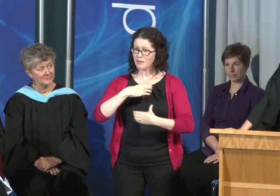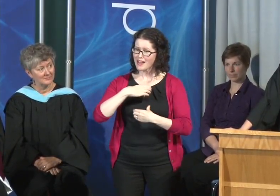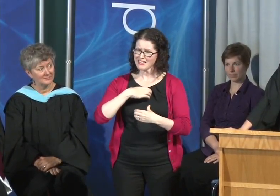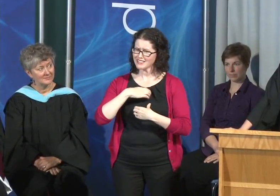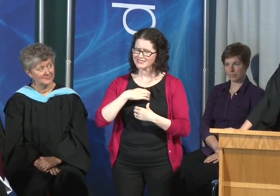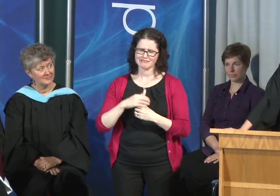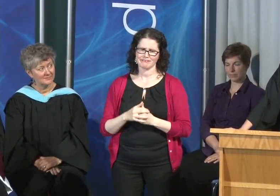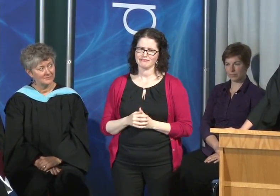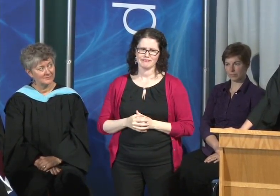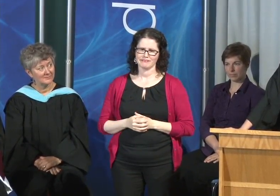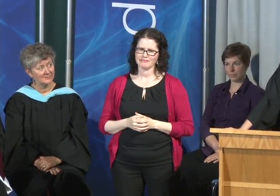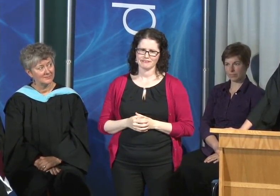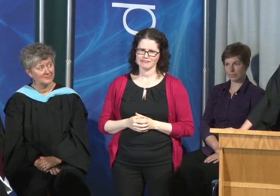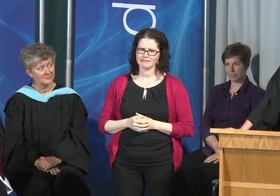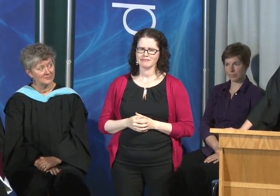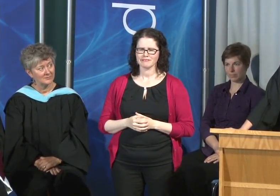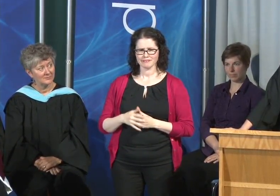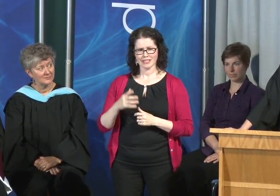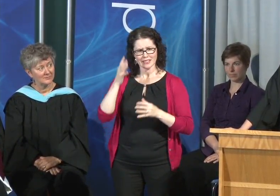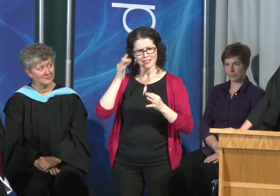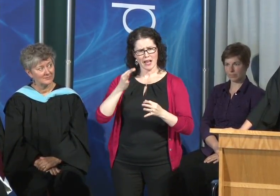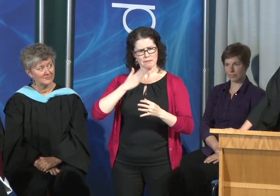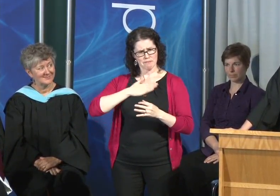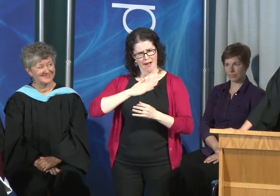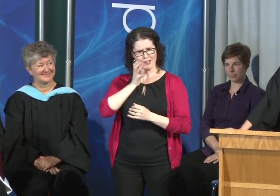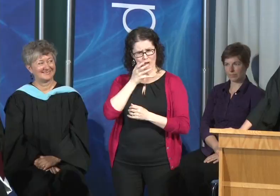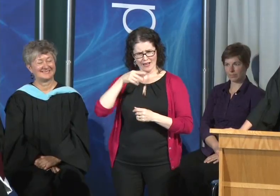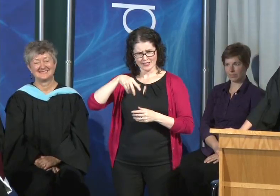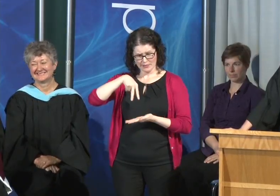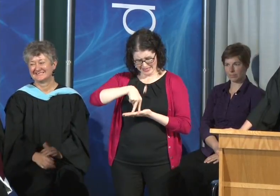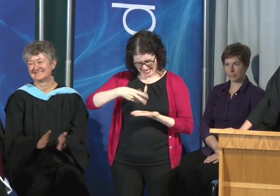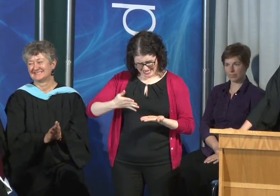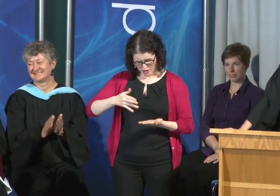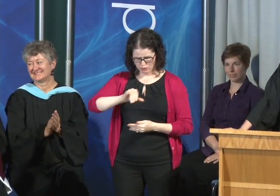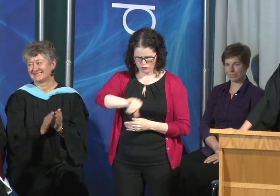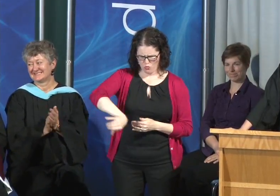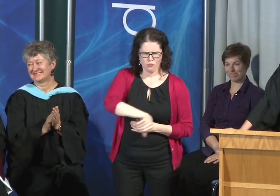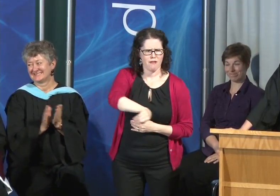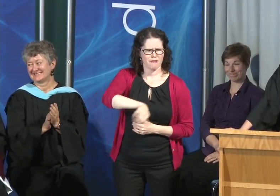complaining, and start watering the grass you're standing on.